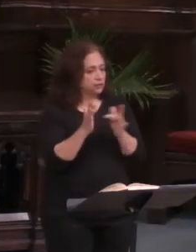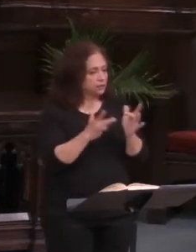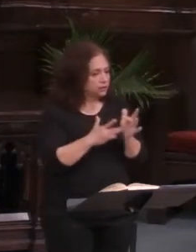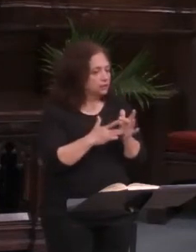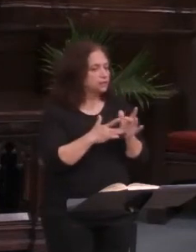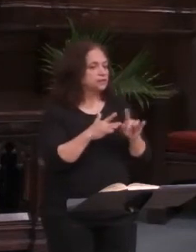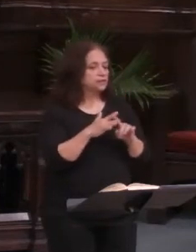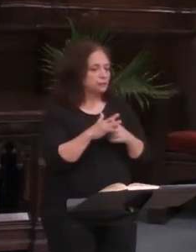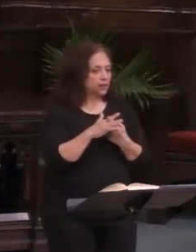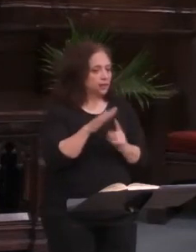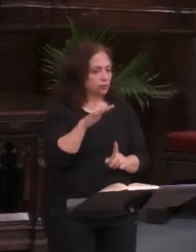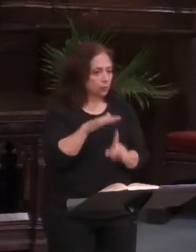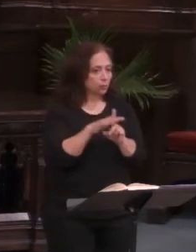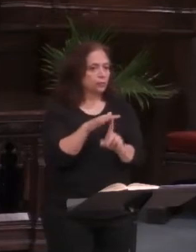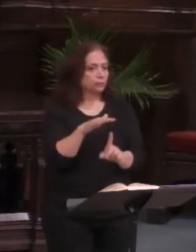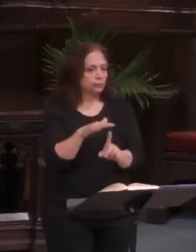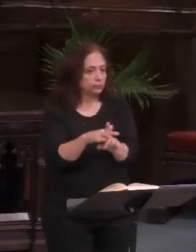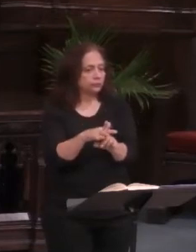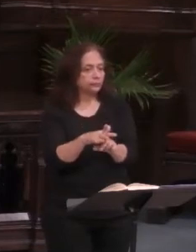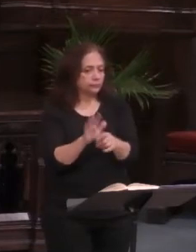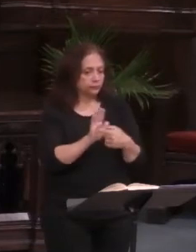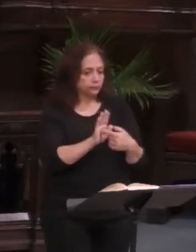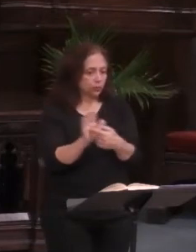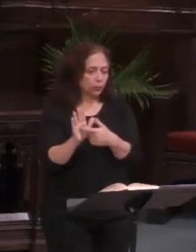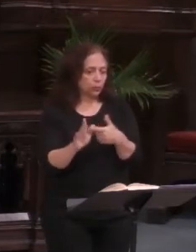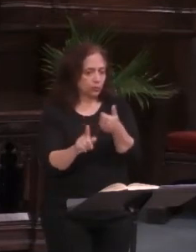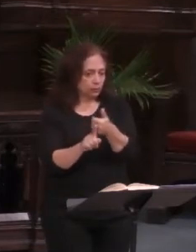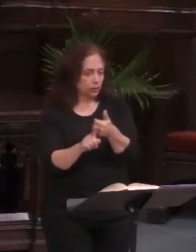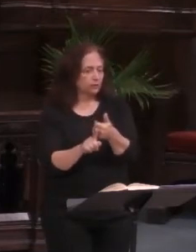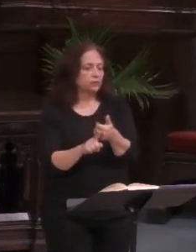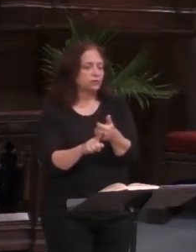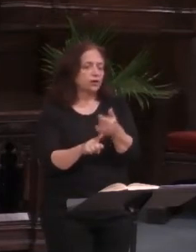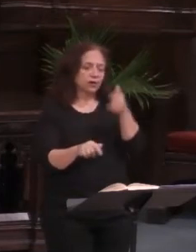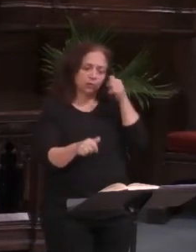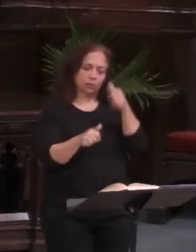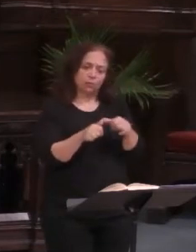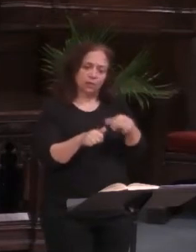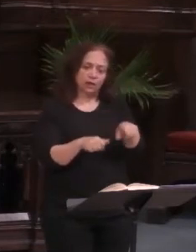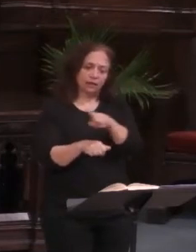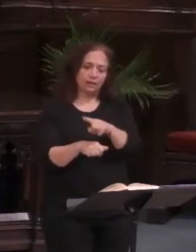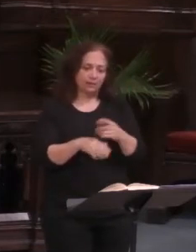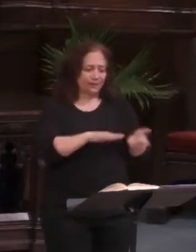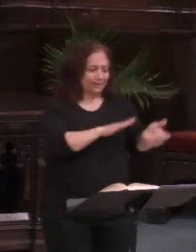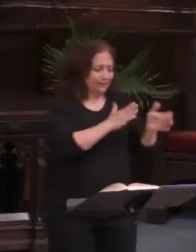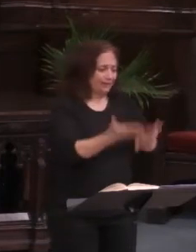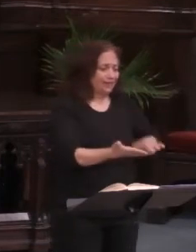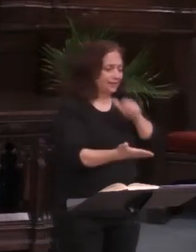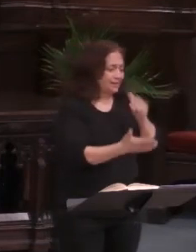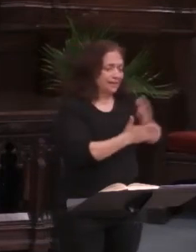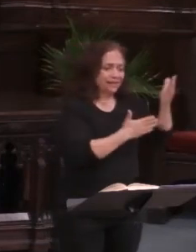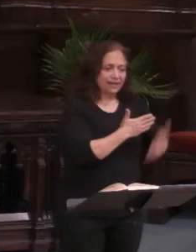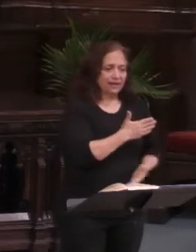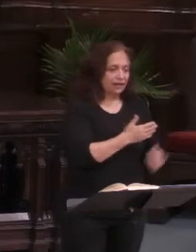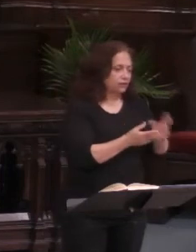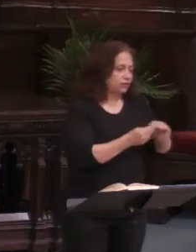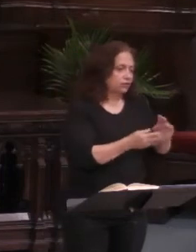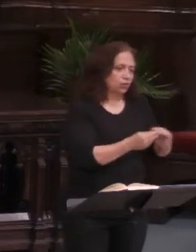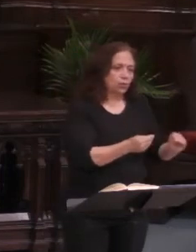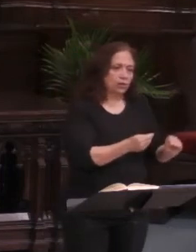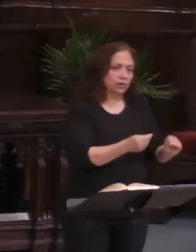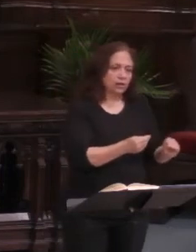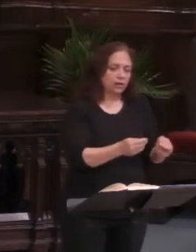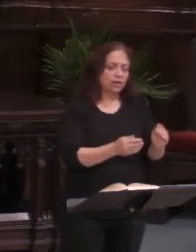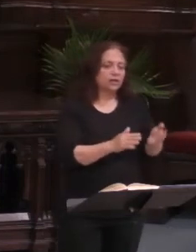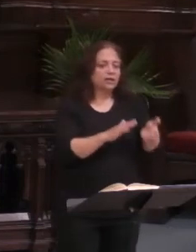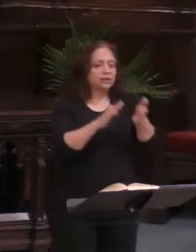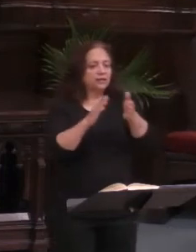begins to appear to them, reminding them that death isn't the end of the story. That